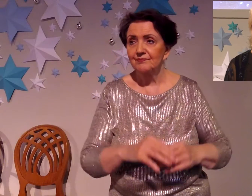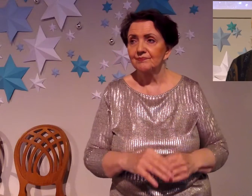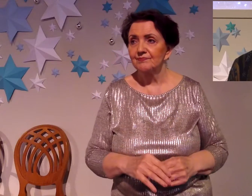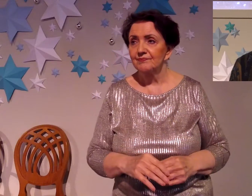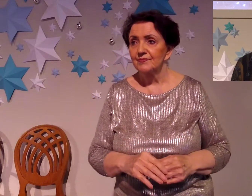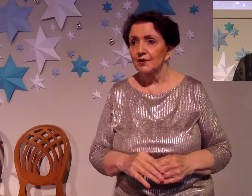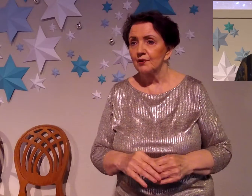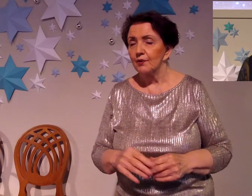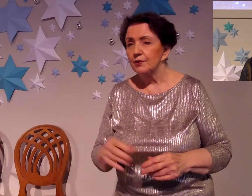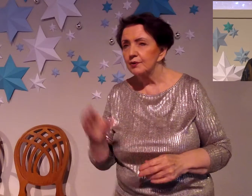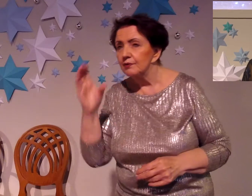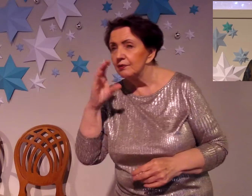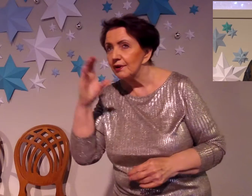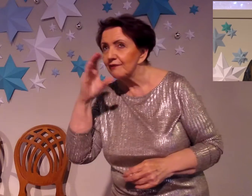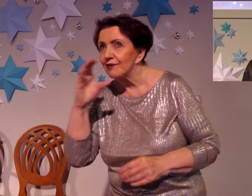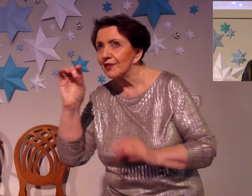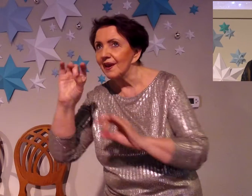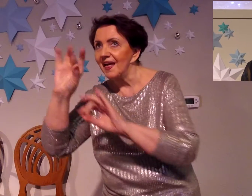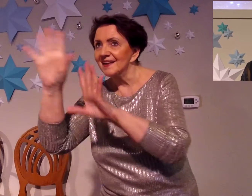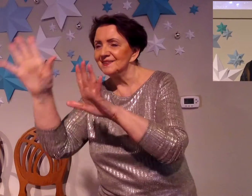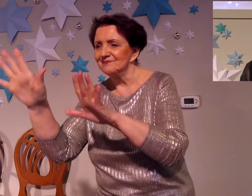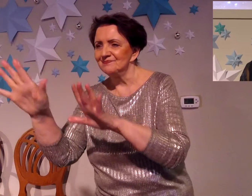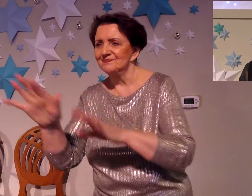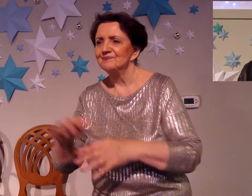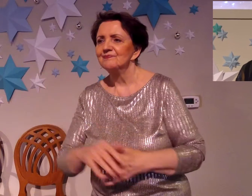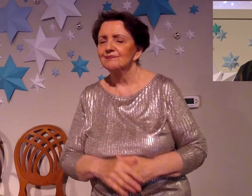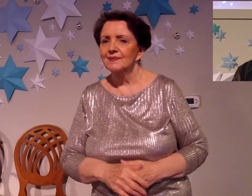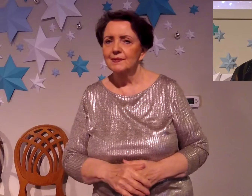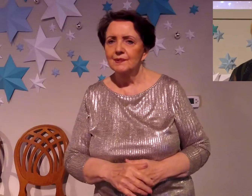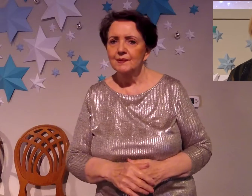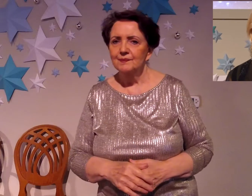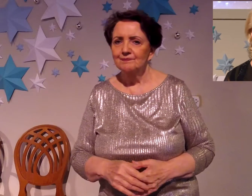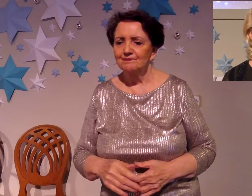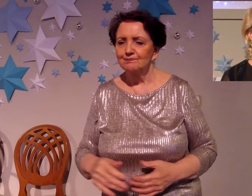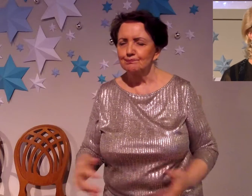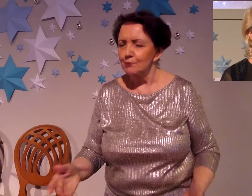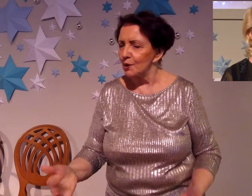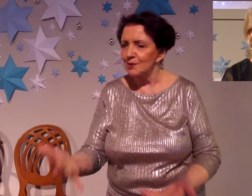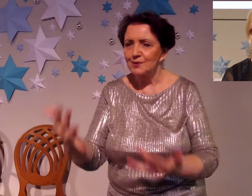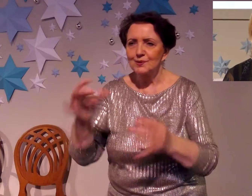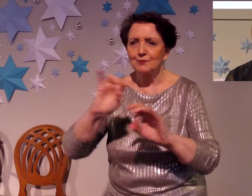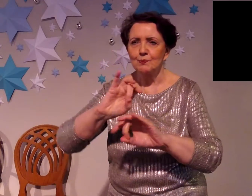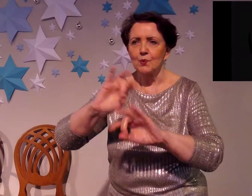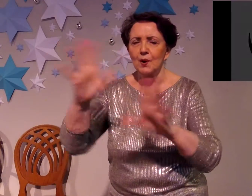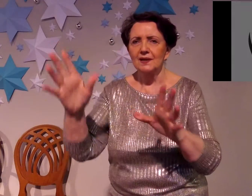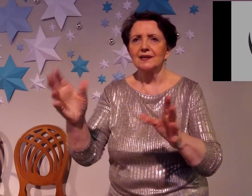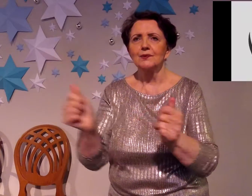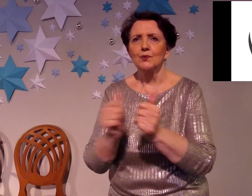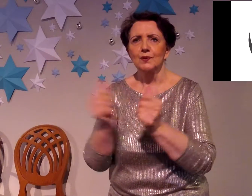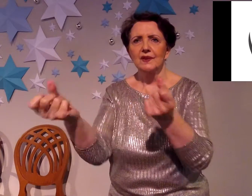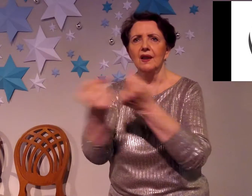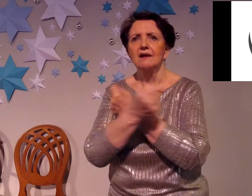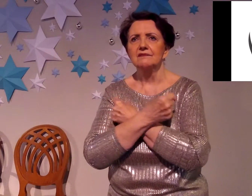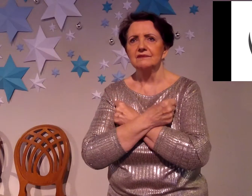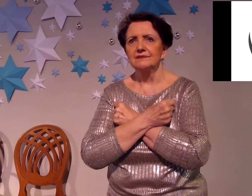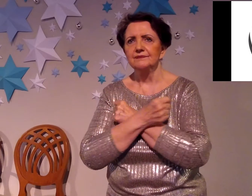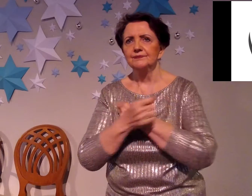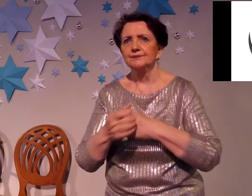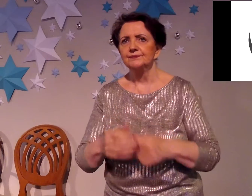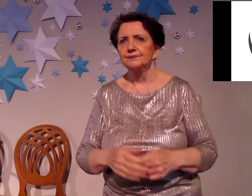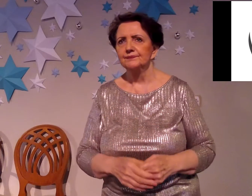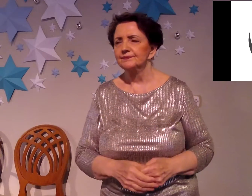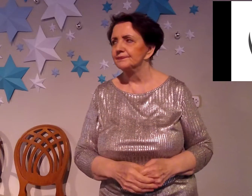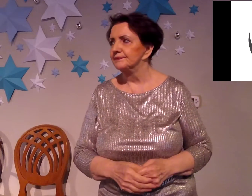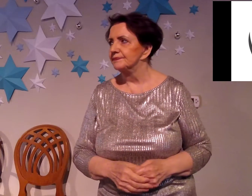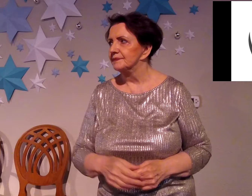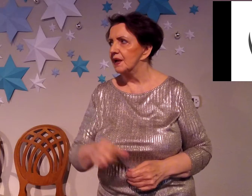Or do we look for the light? Stoke the light. Burn brightly with the love. I